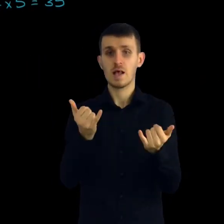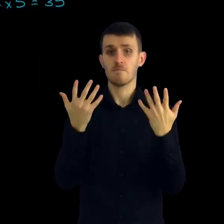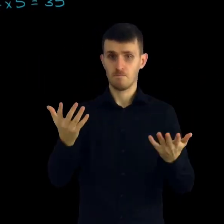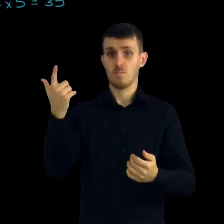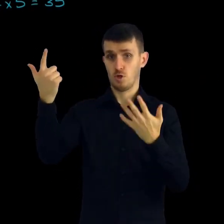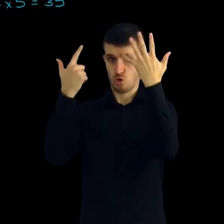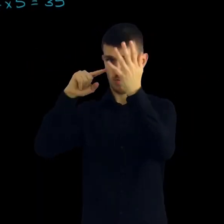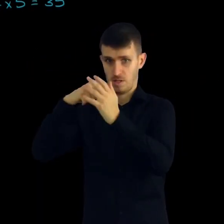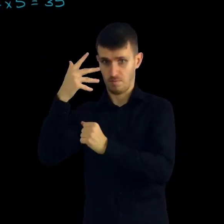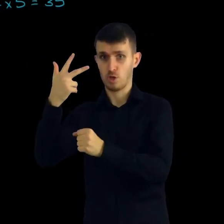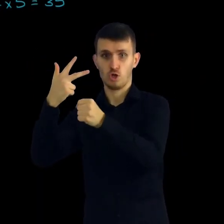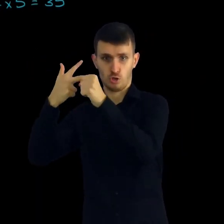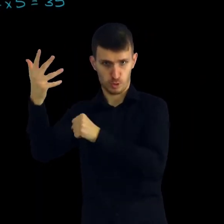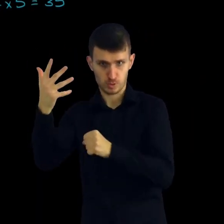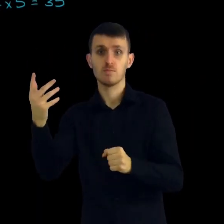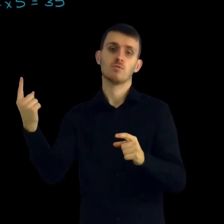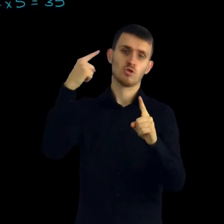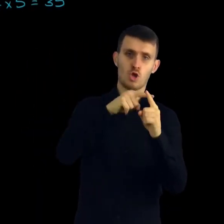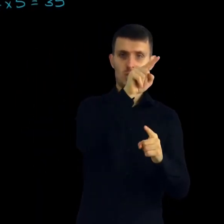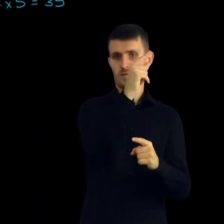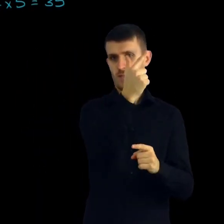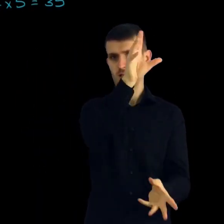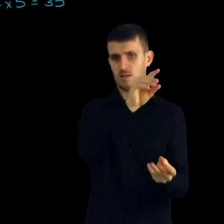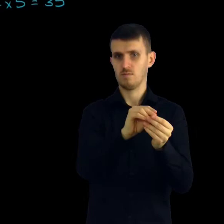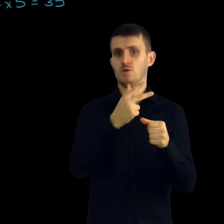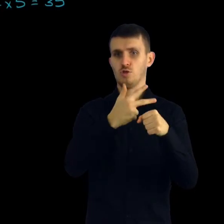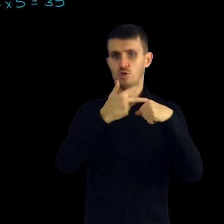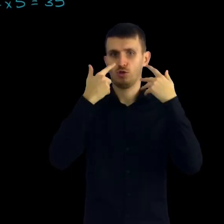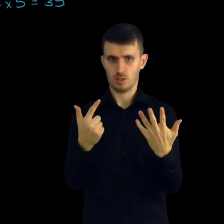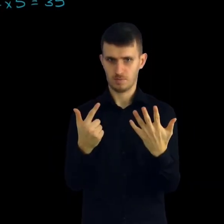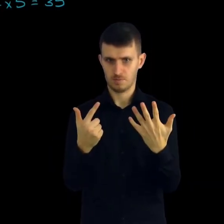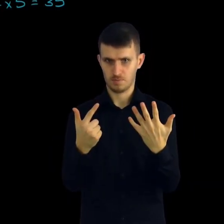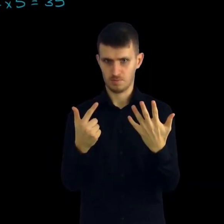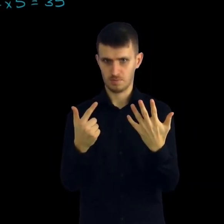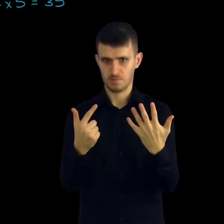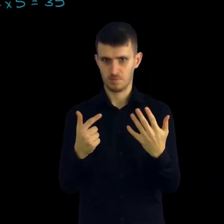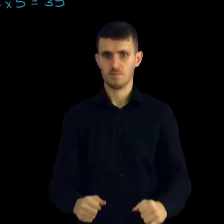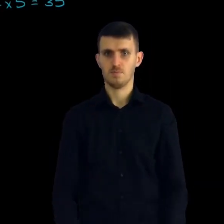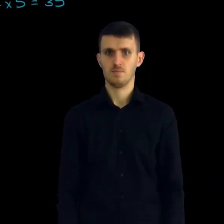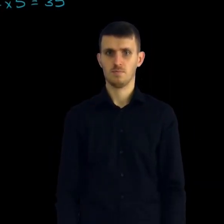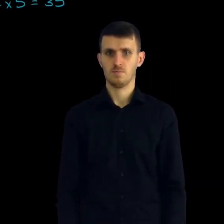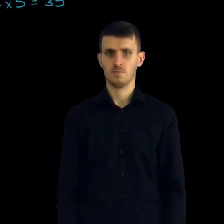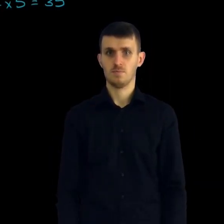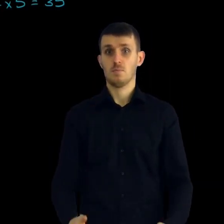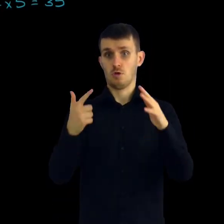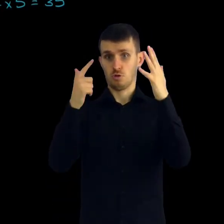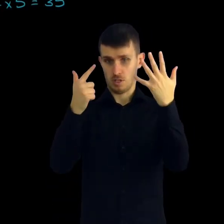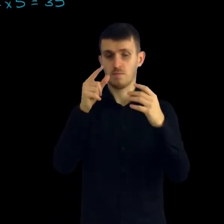here. We still have to deal with this 2 that we carried. So we compute 7 times 5 is 35, but then we also add that 2. So it's